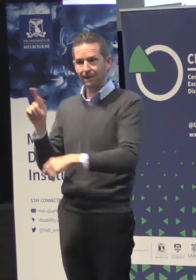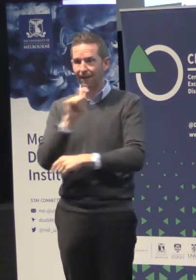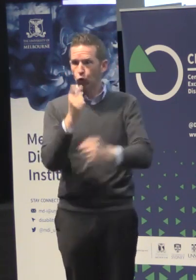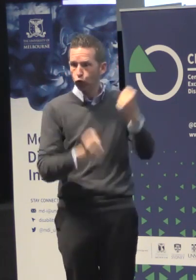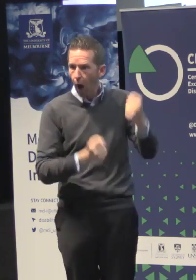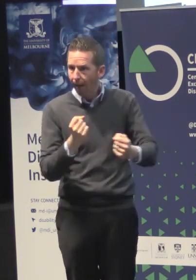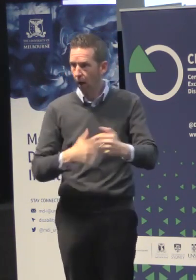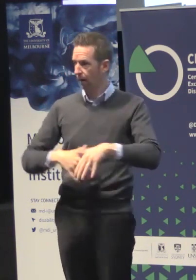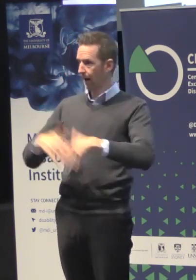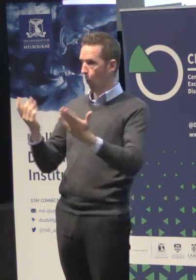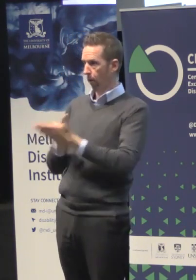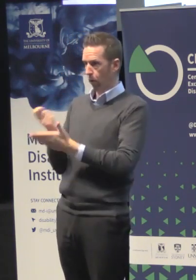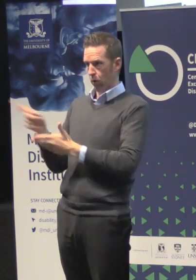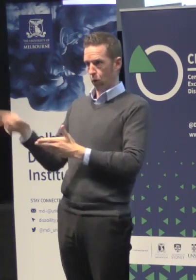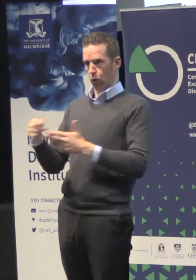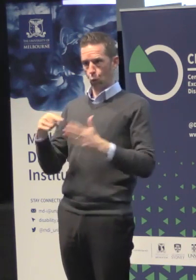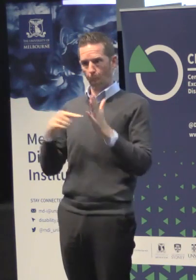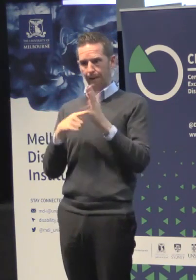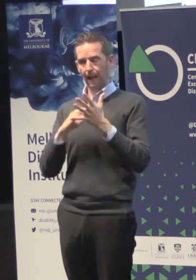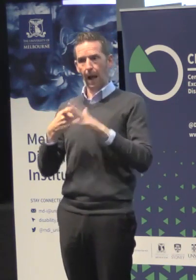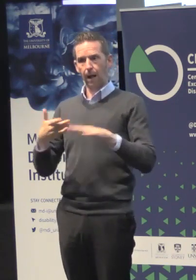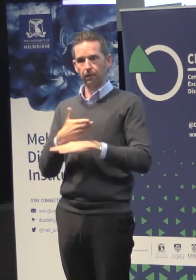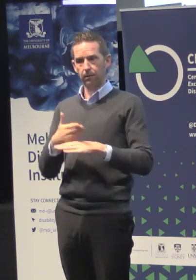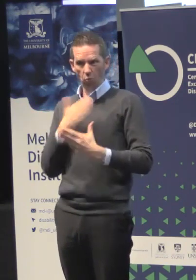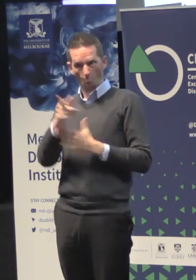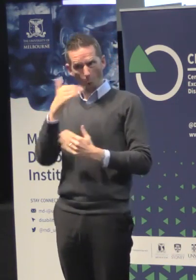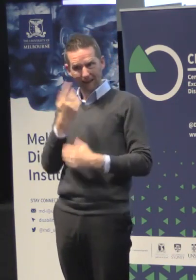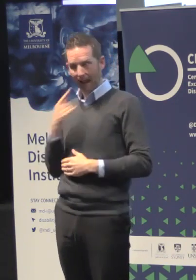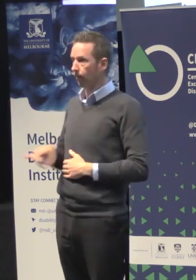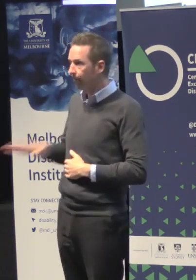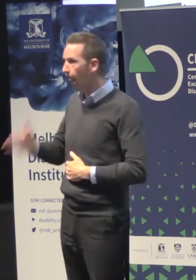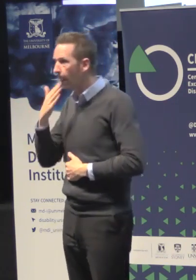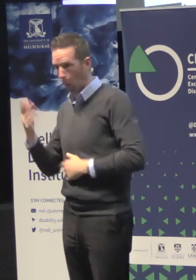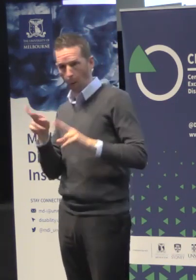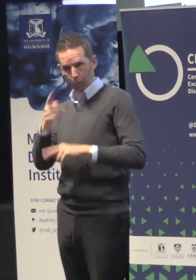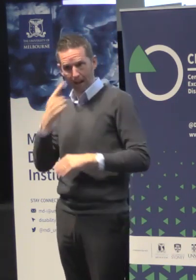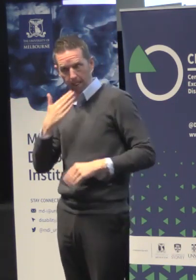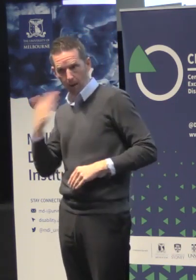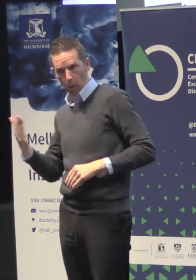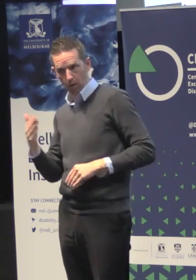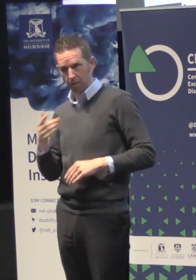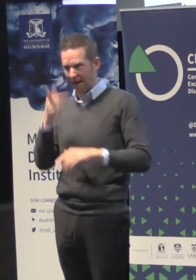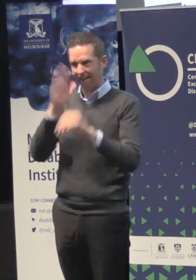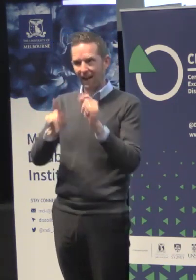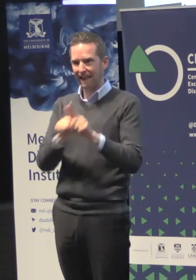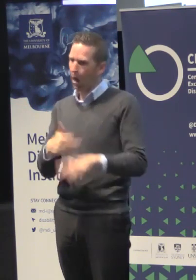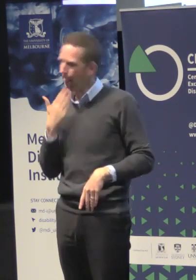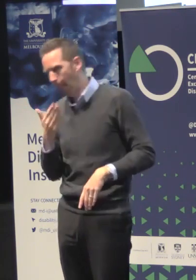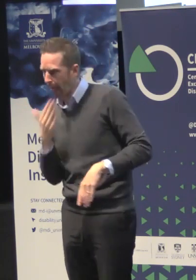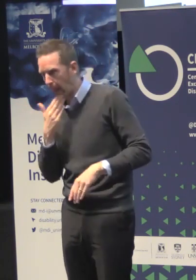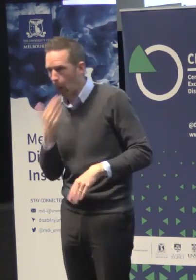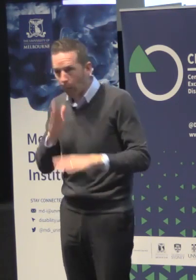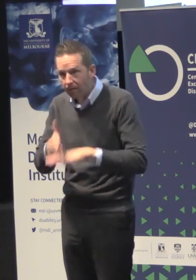driver, or anybody else who does a task. And I'm sure you say thank you, I hope you say thank you, but I bet you don't say thank you, thank you, thank you, thank you, thank